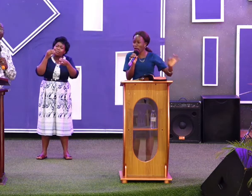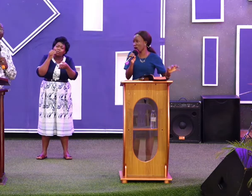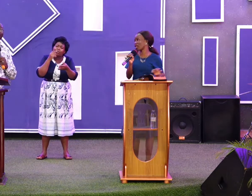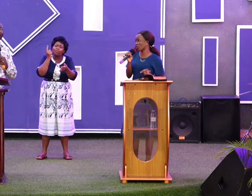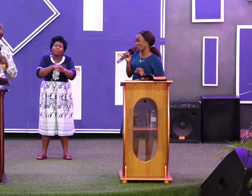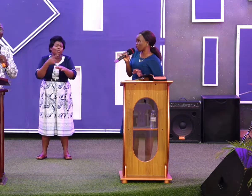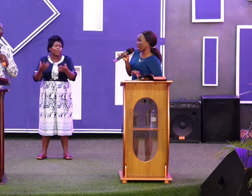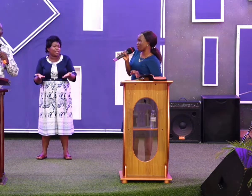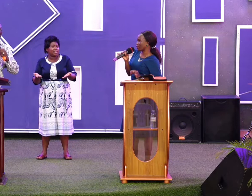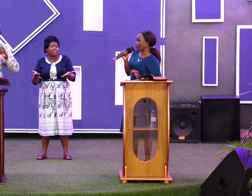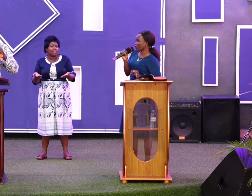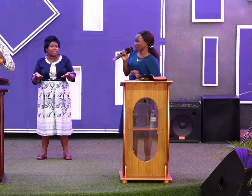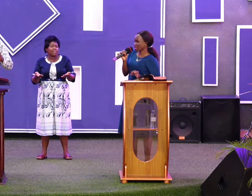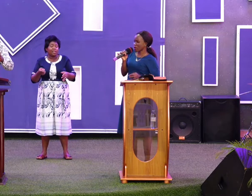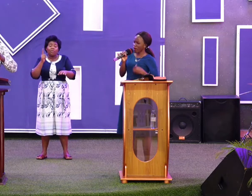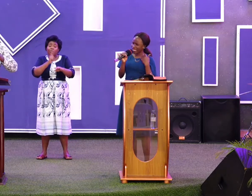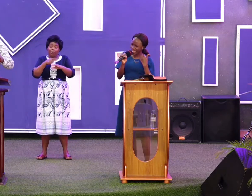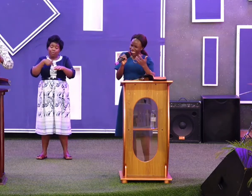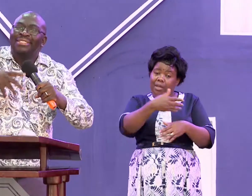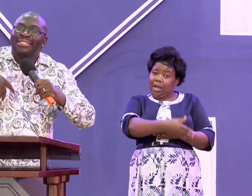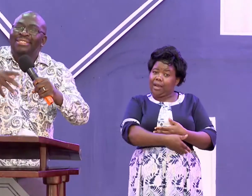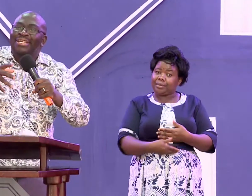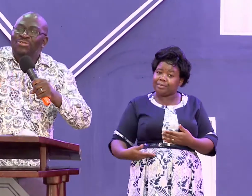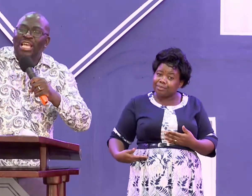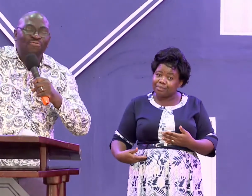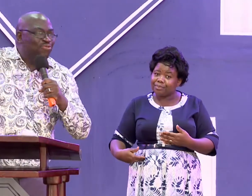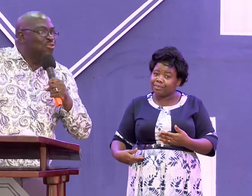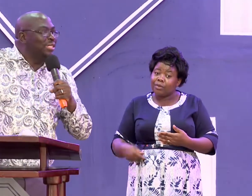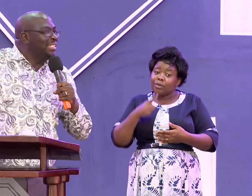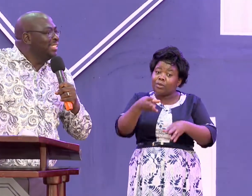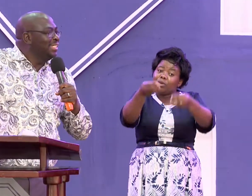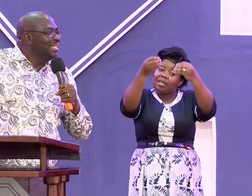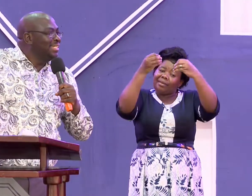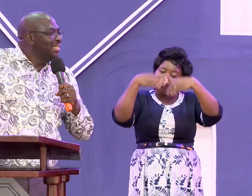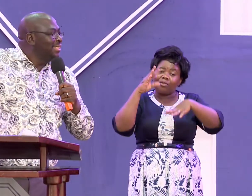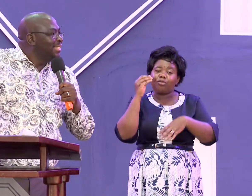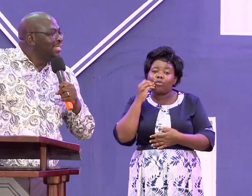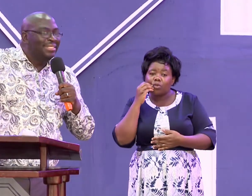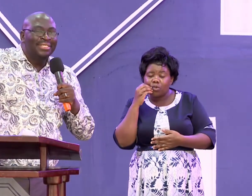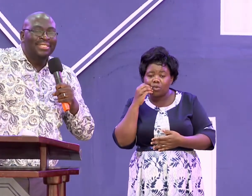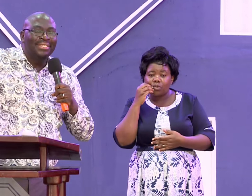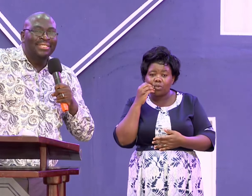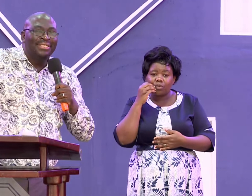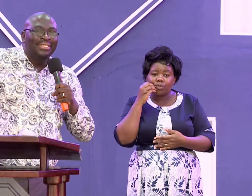kiki twamwamwe chokulia. When I was hungry, bwen naline njala, gave me food. Mwampe chokulia.